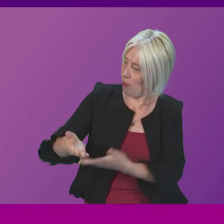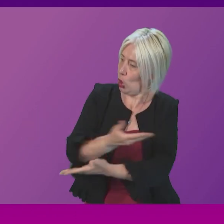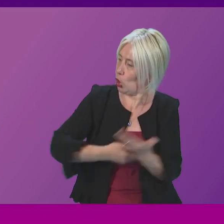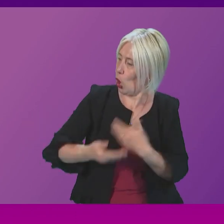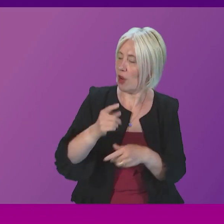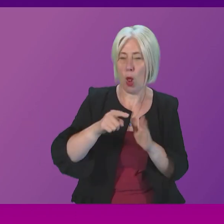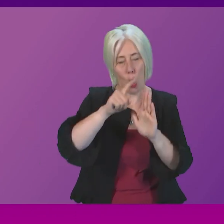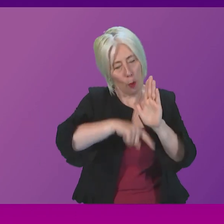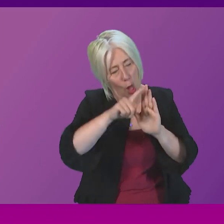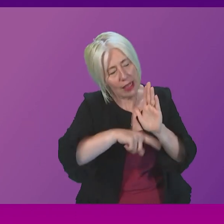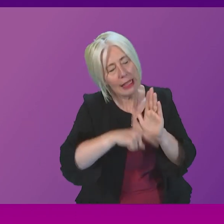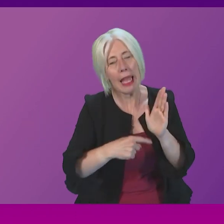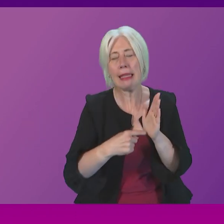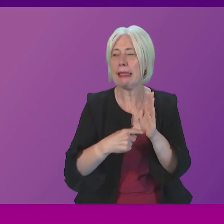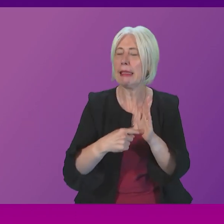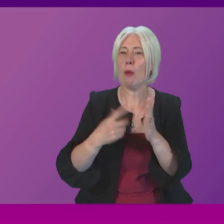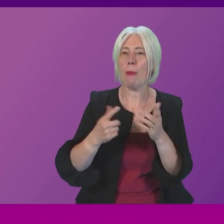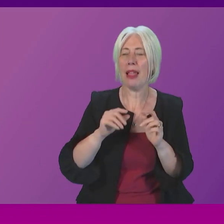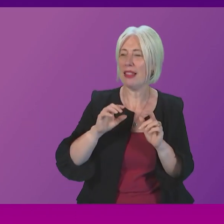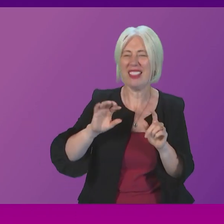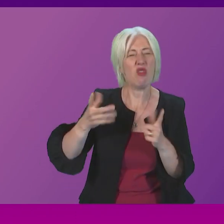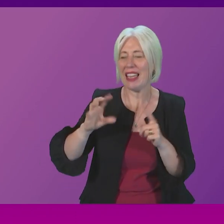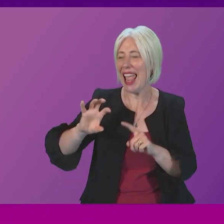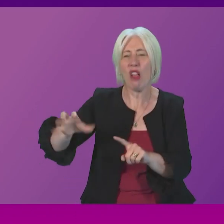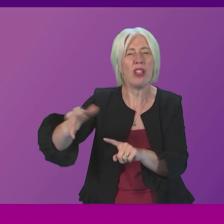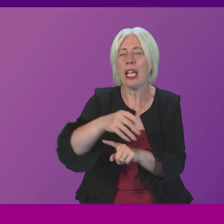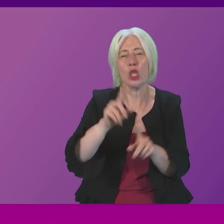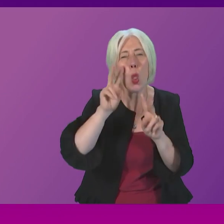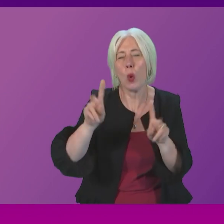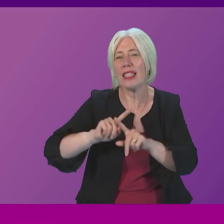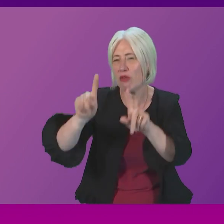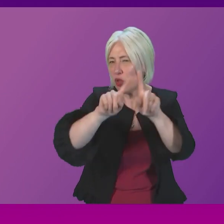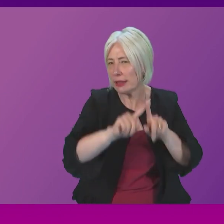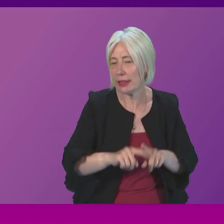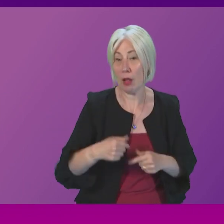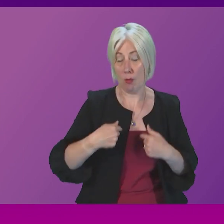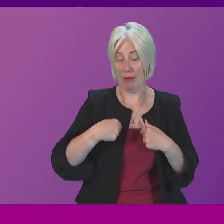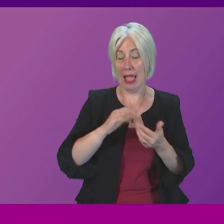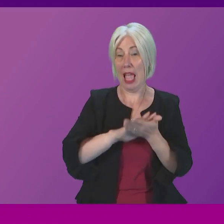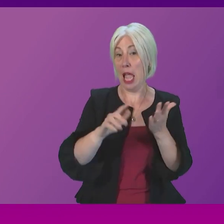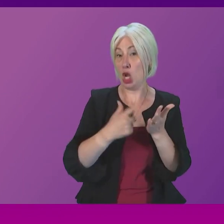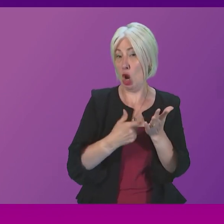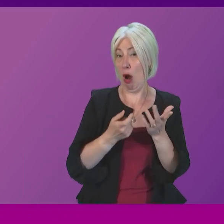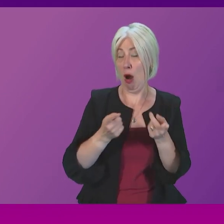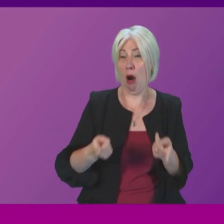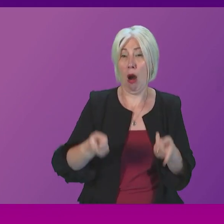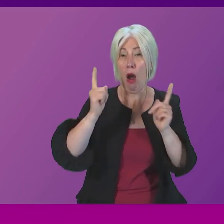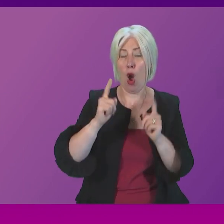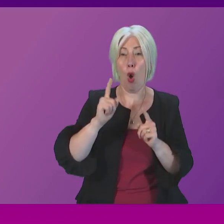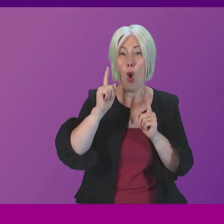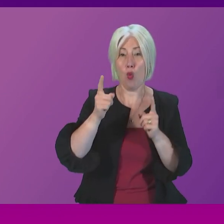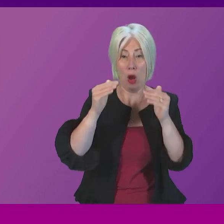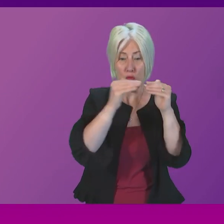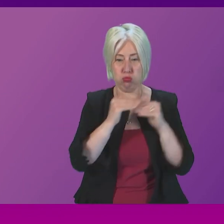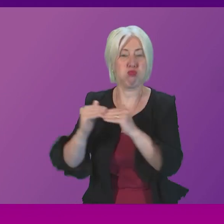policy, targets, and each area was different. And I think the thing about being an HR director was one size does not